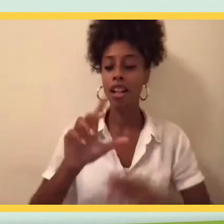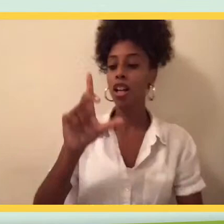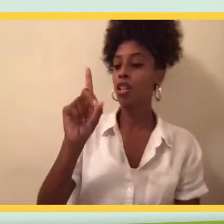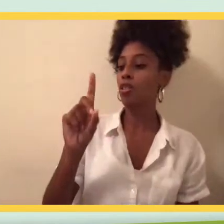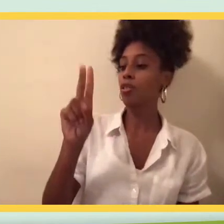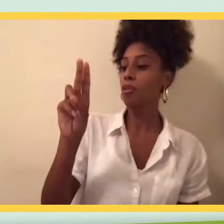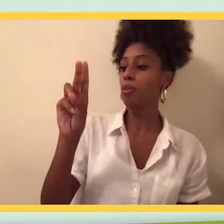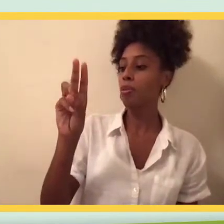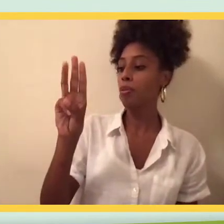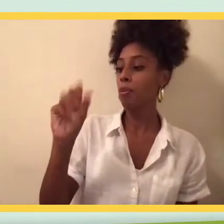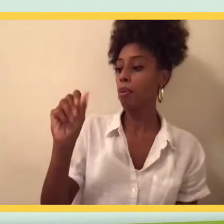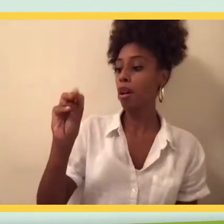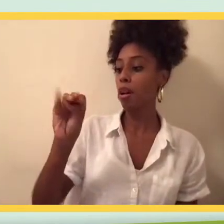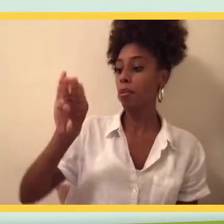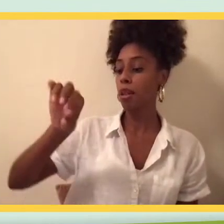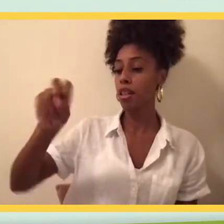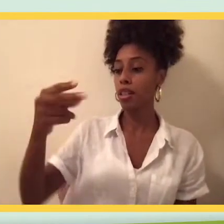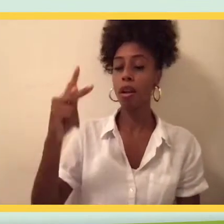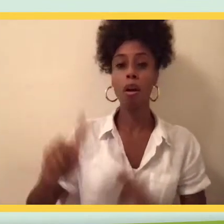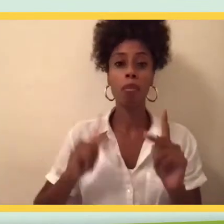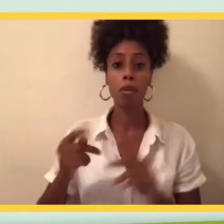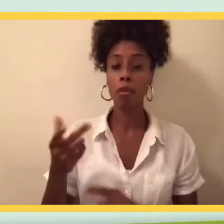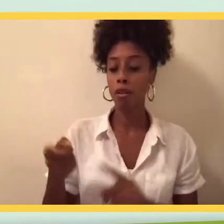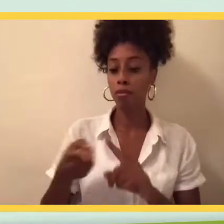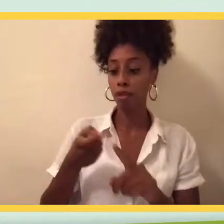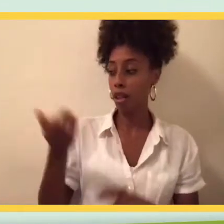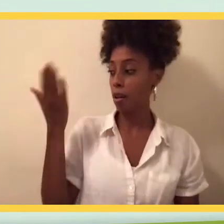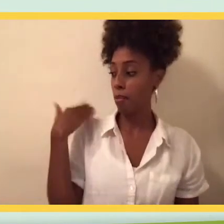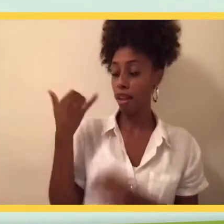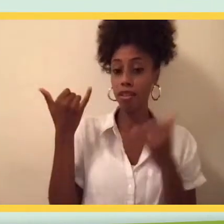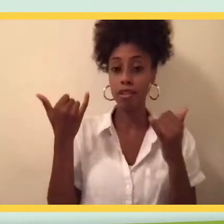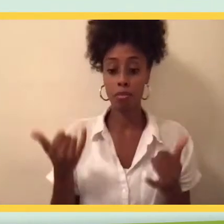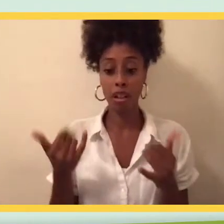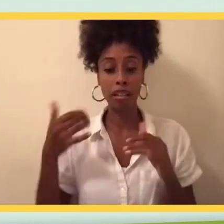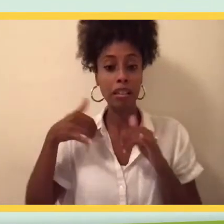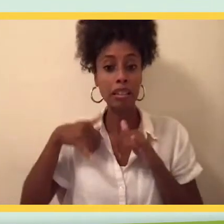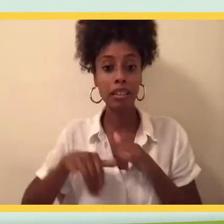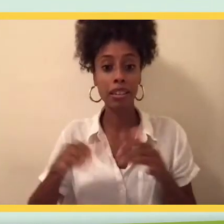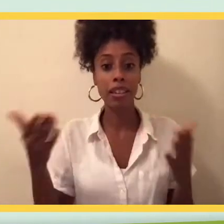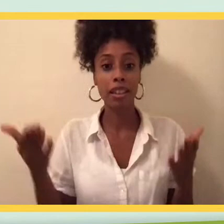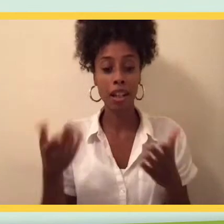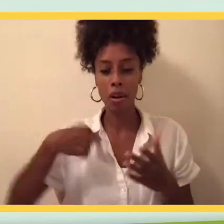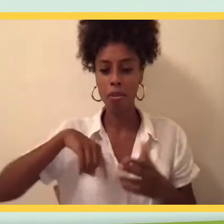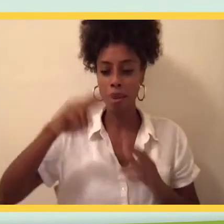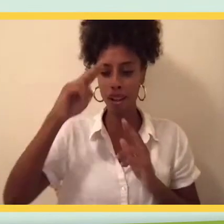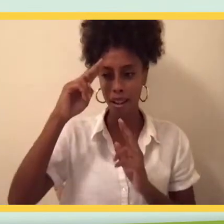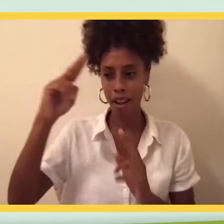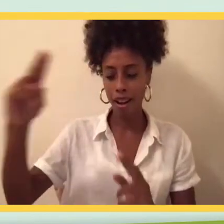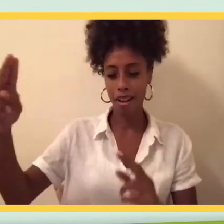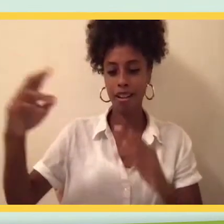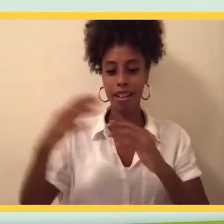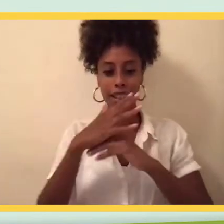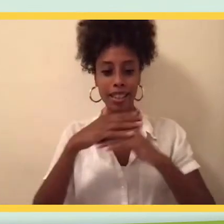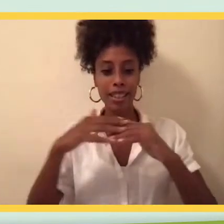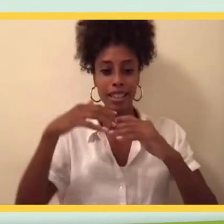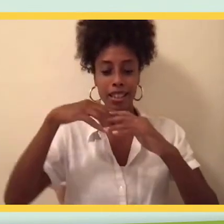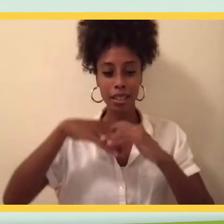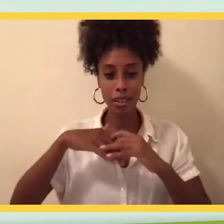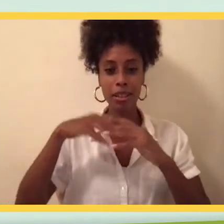here. And we honor with gratitude the land and the people. Thank you so